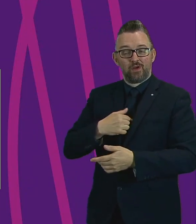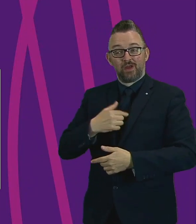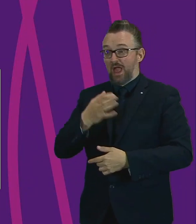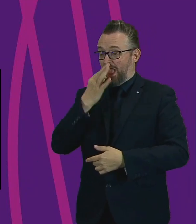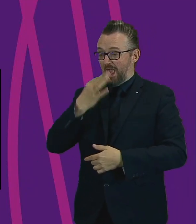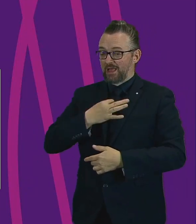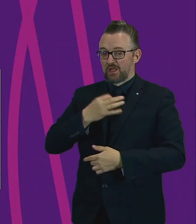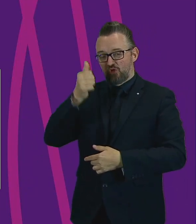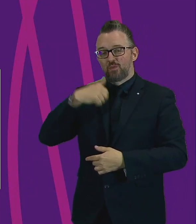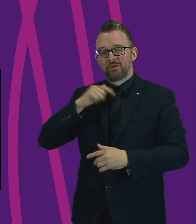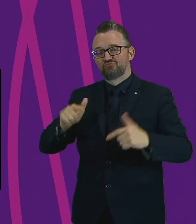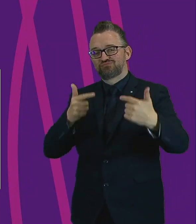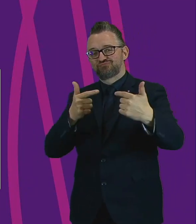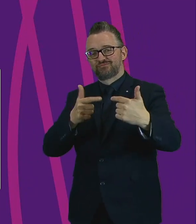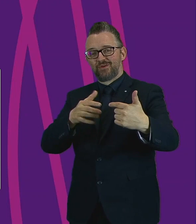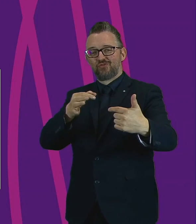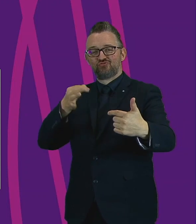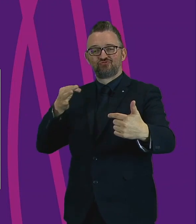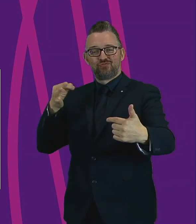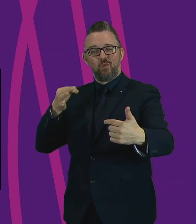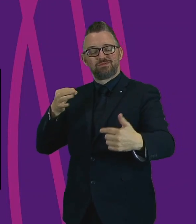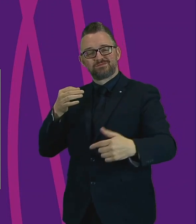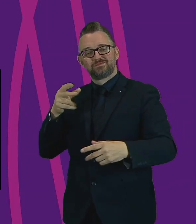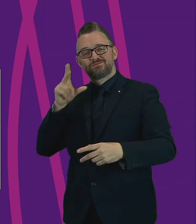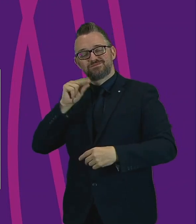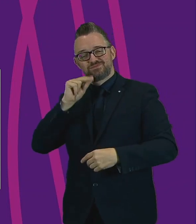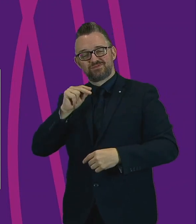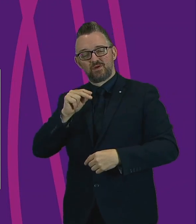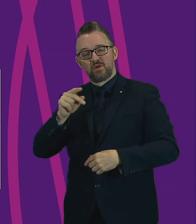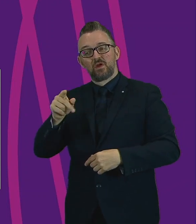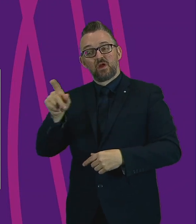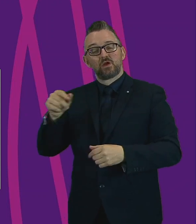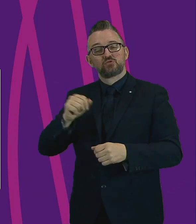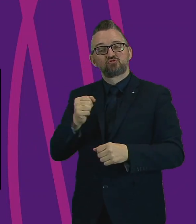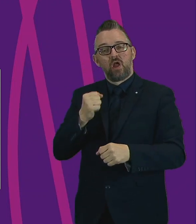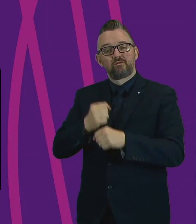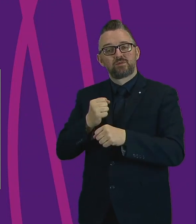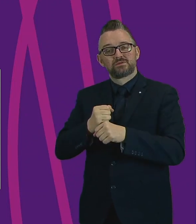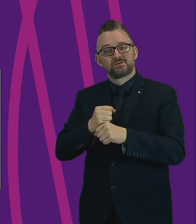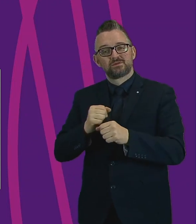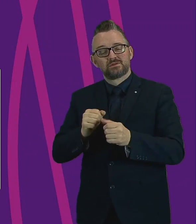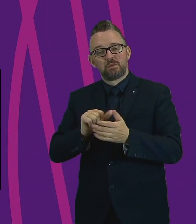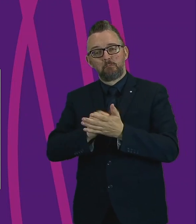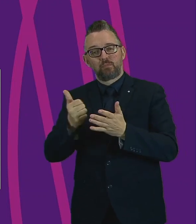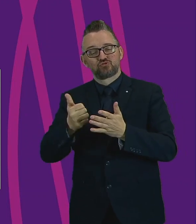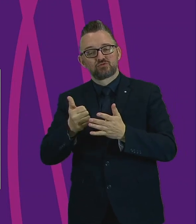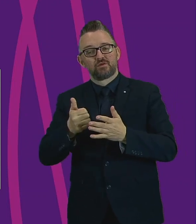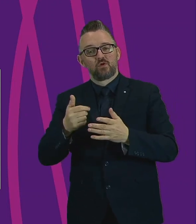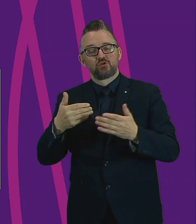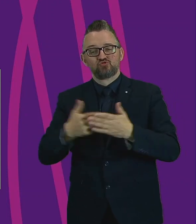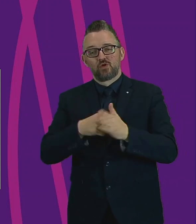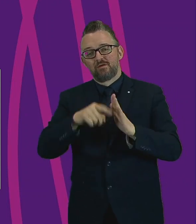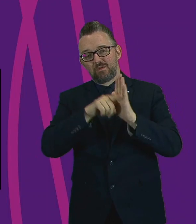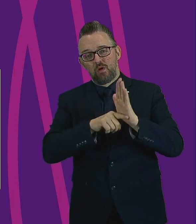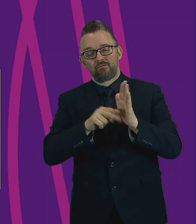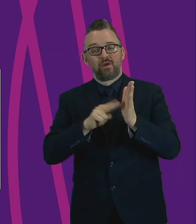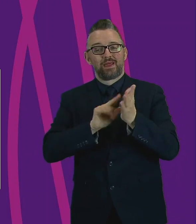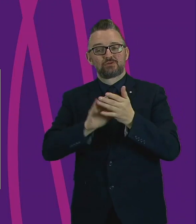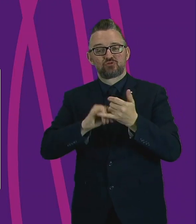albeit remotely, and I welcome the publication of the Scottish Government's Remobilise, Recover, Redesign framework for NHS